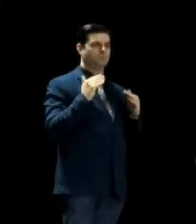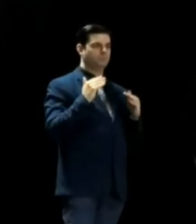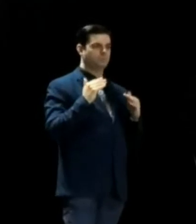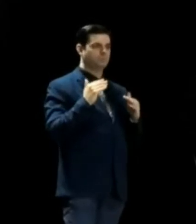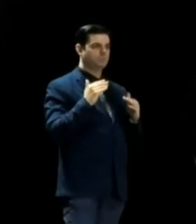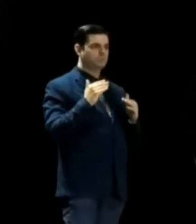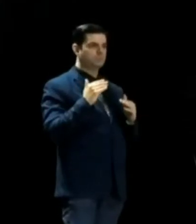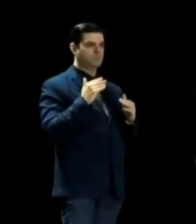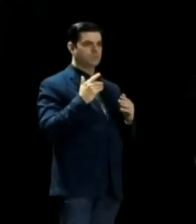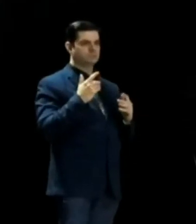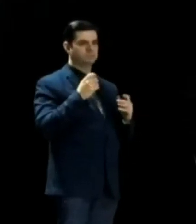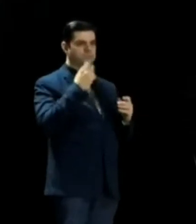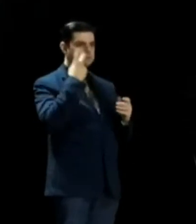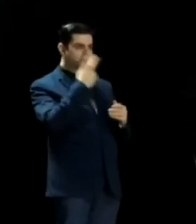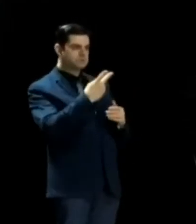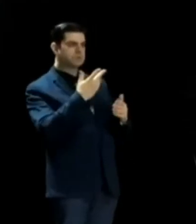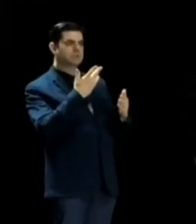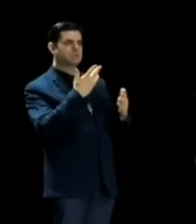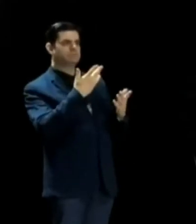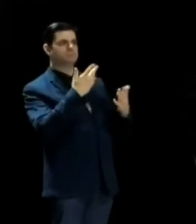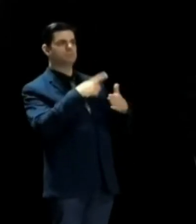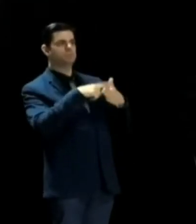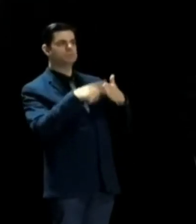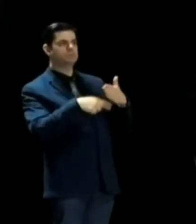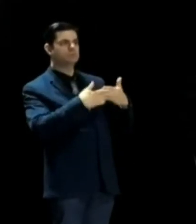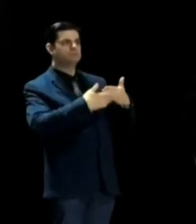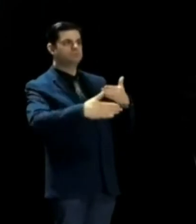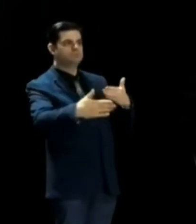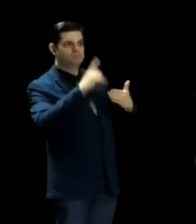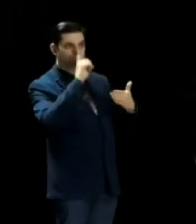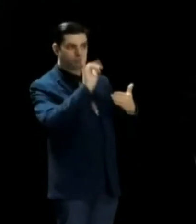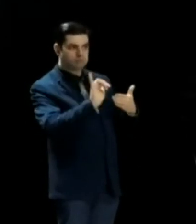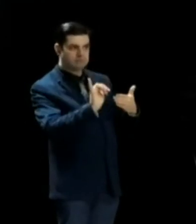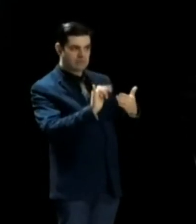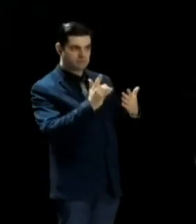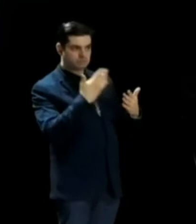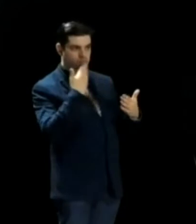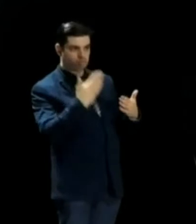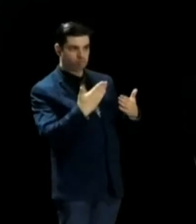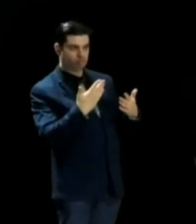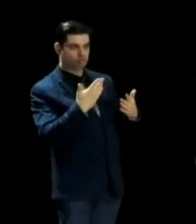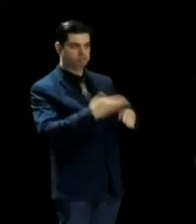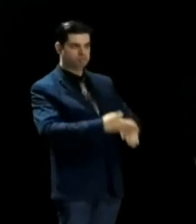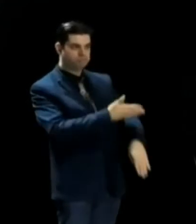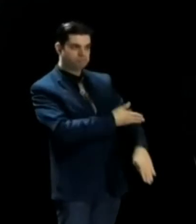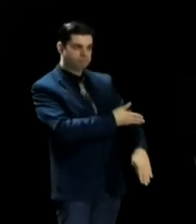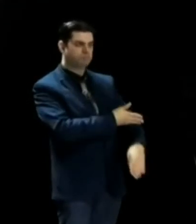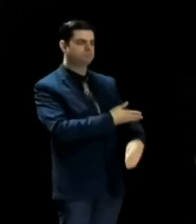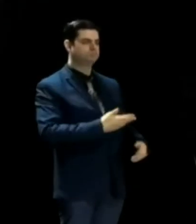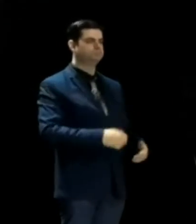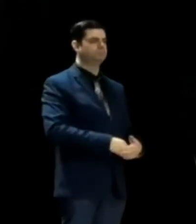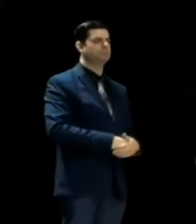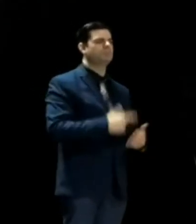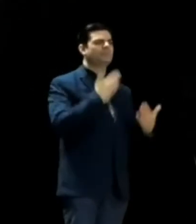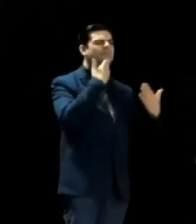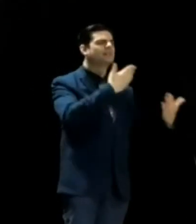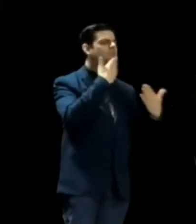be new. But again, thank you for all of your collaboration to date. This is very